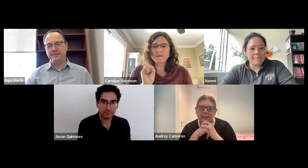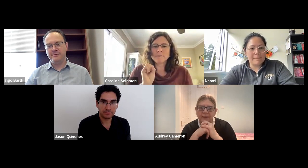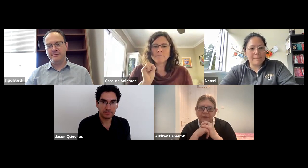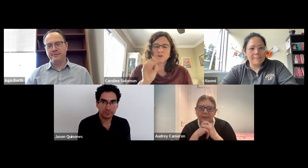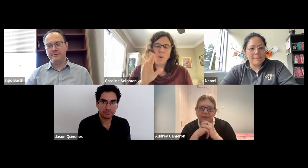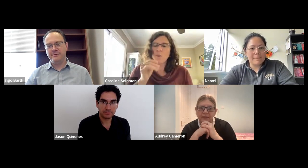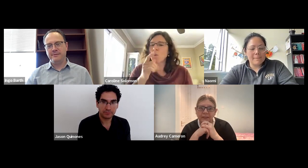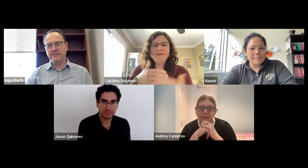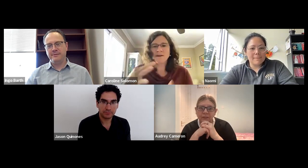So,